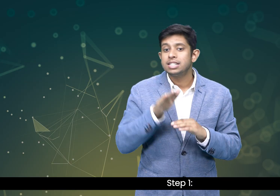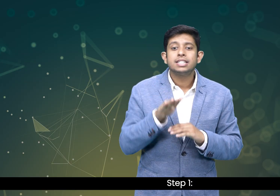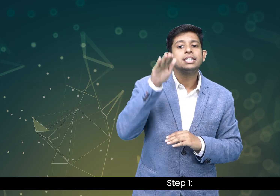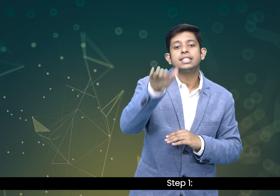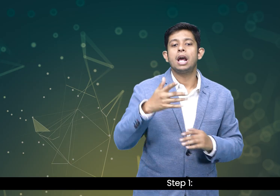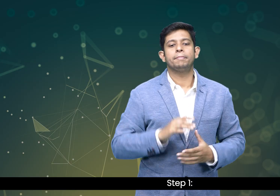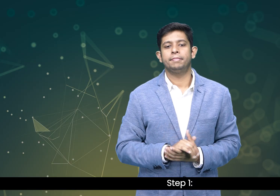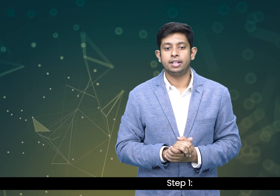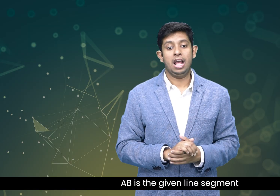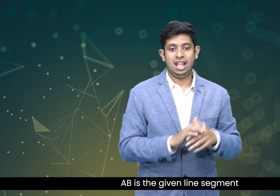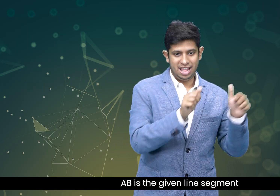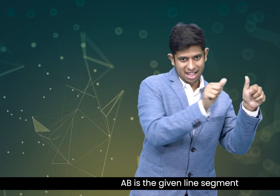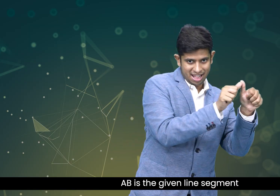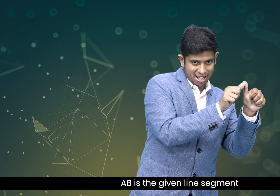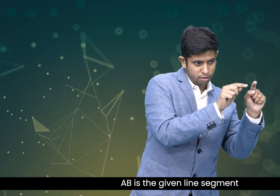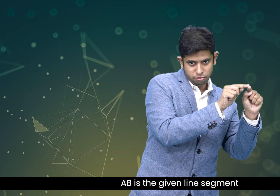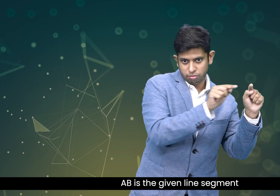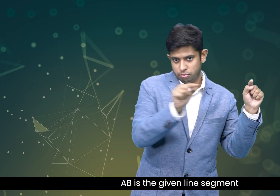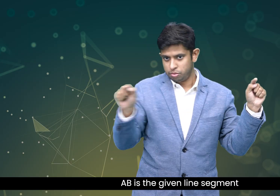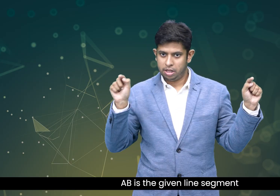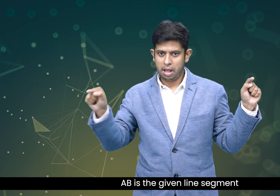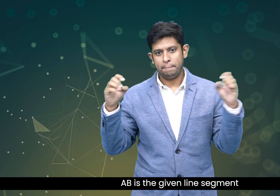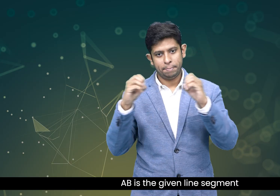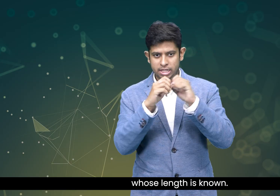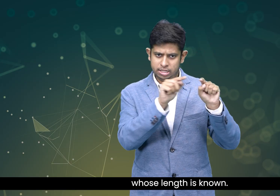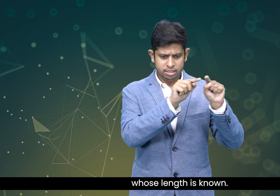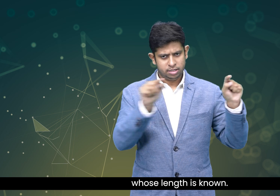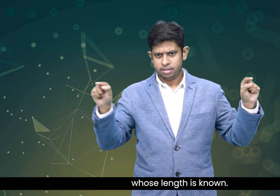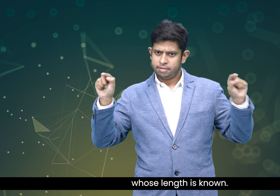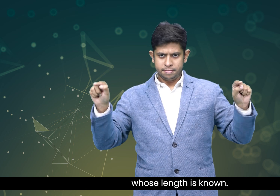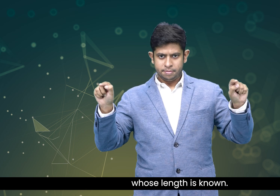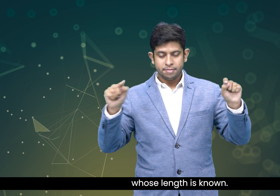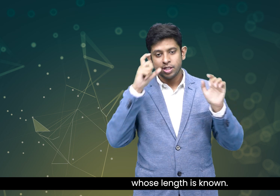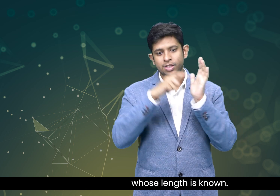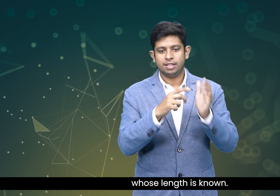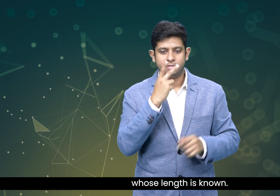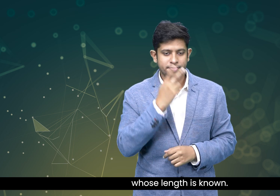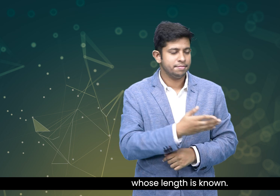Step 1. AB is the given line segment whose length is known.